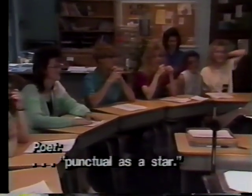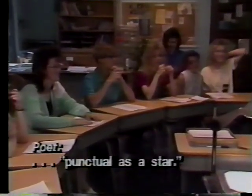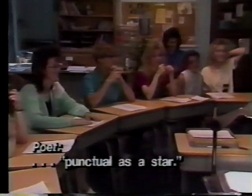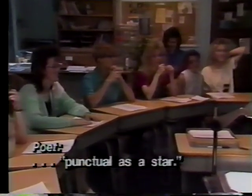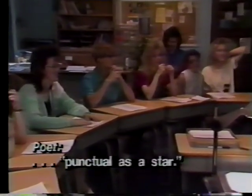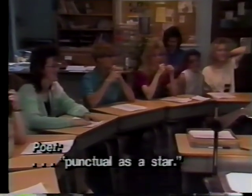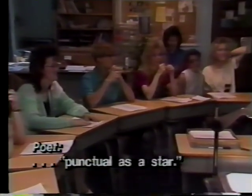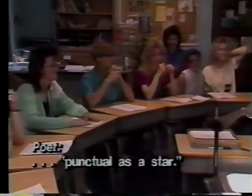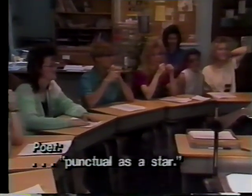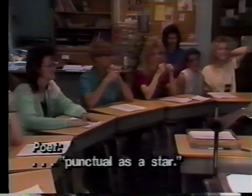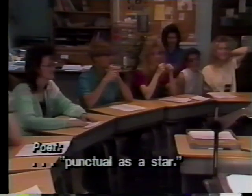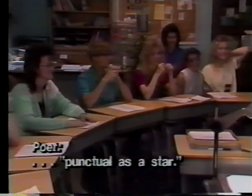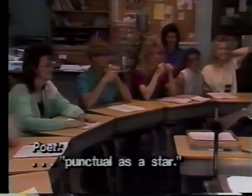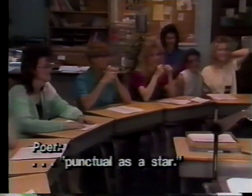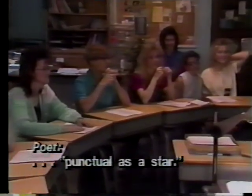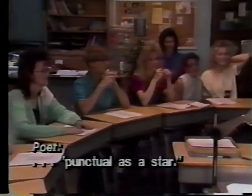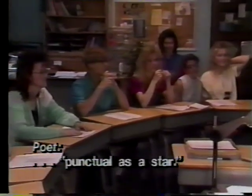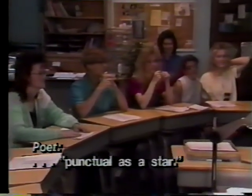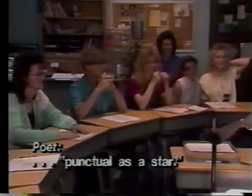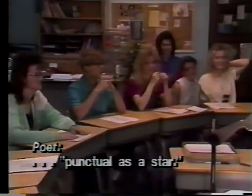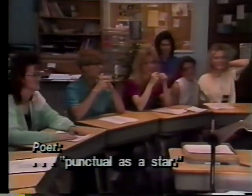Punctual as a star.